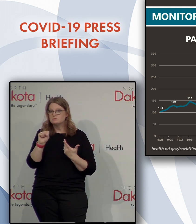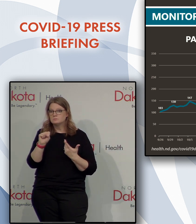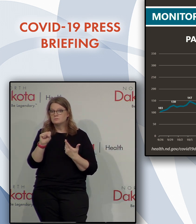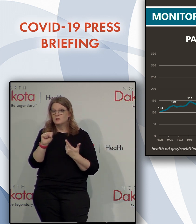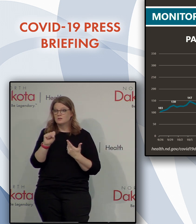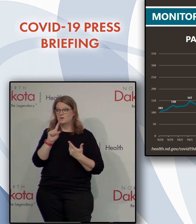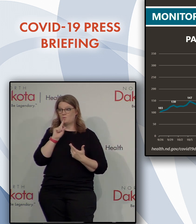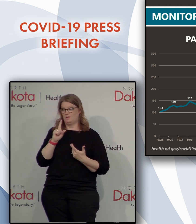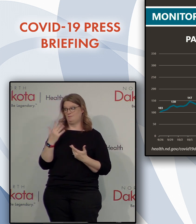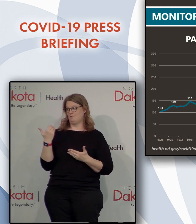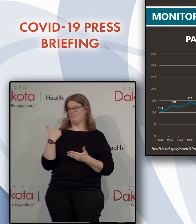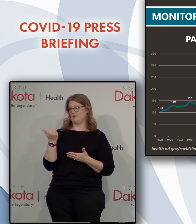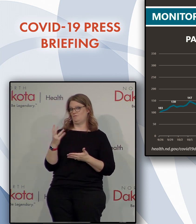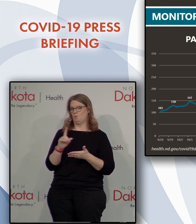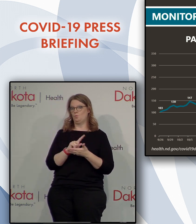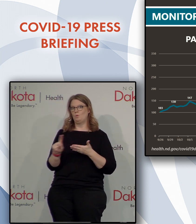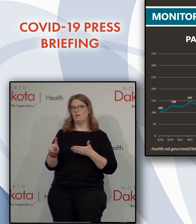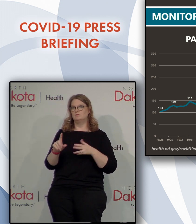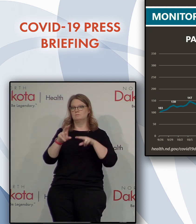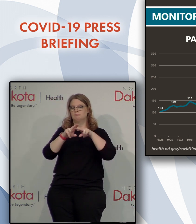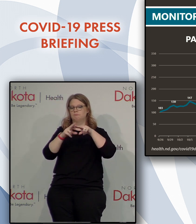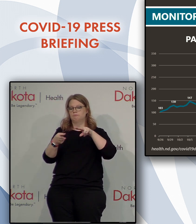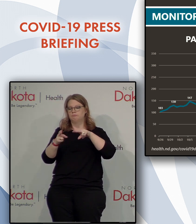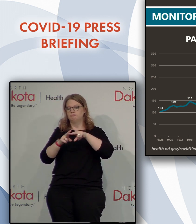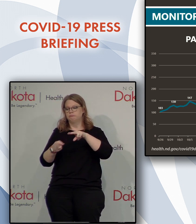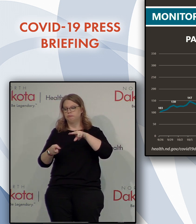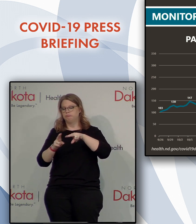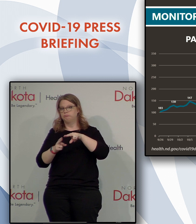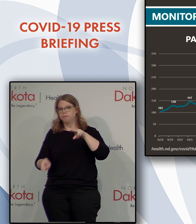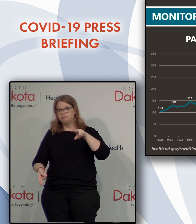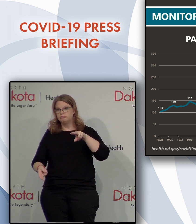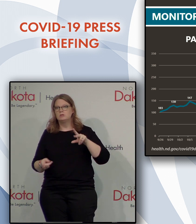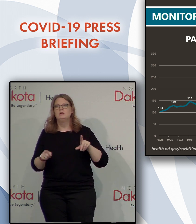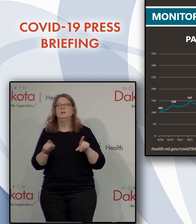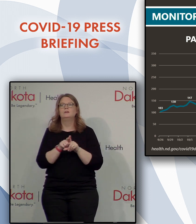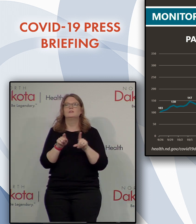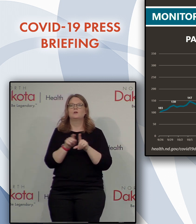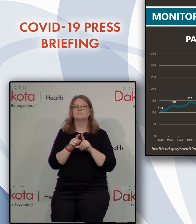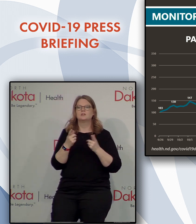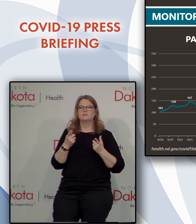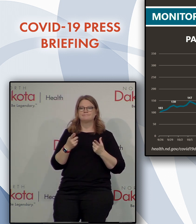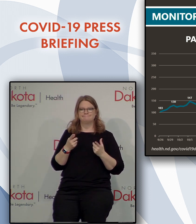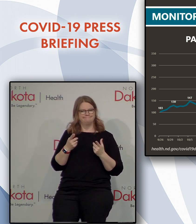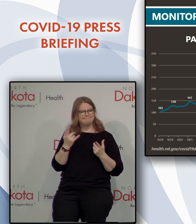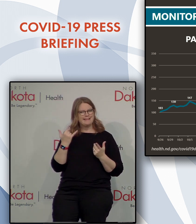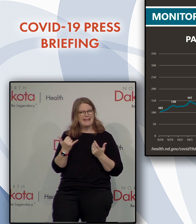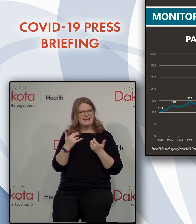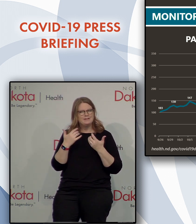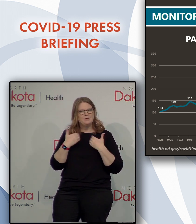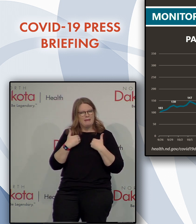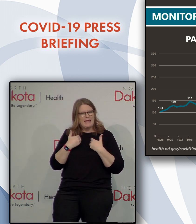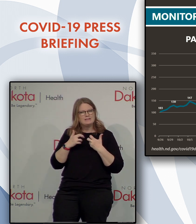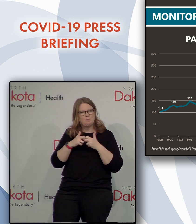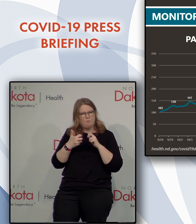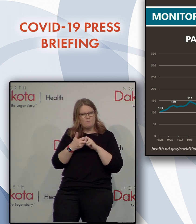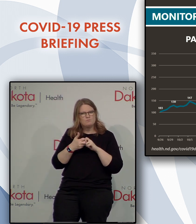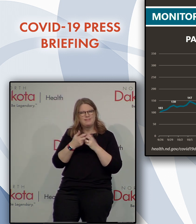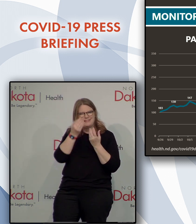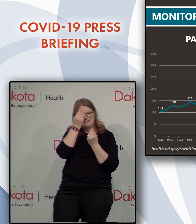in the last few weeks, and some of the other elements of good news come from data cleanup. Which resulted